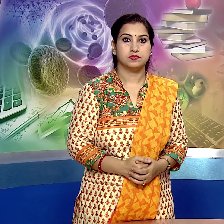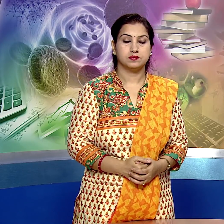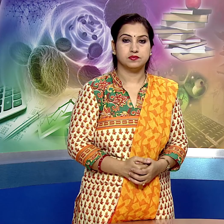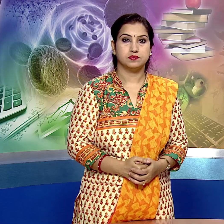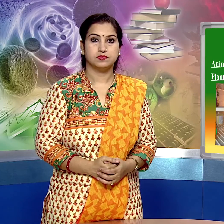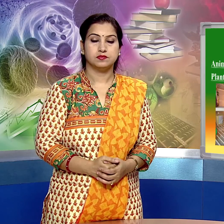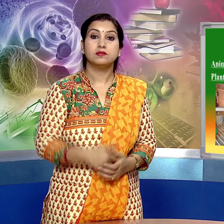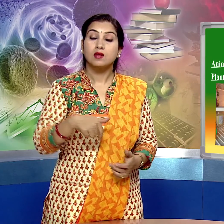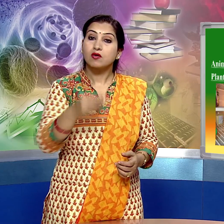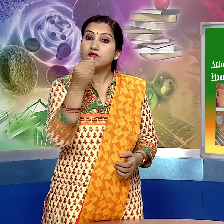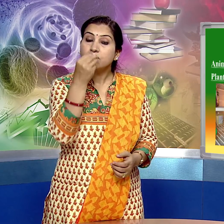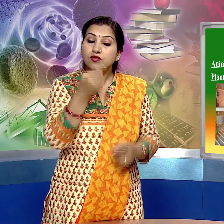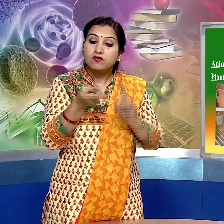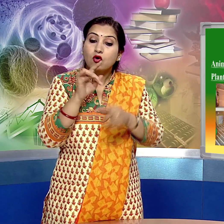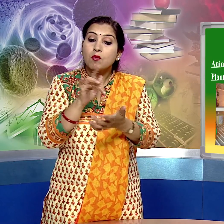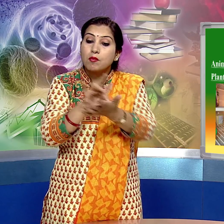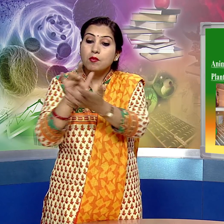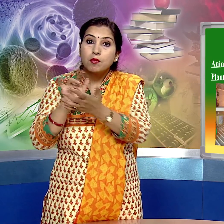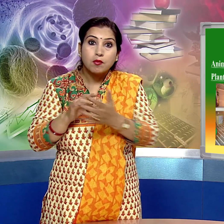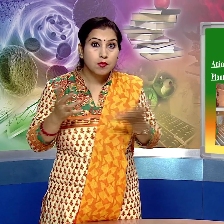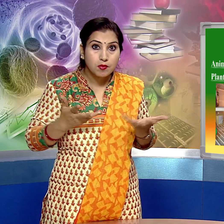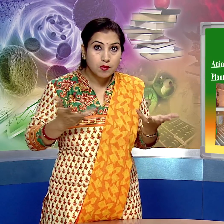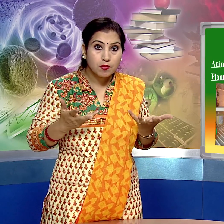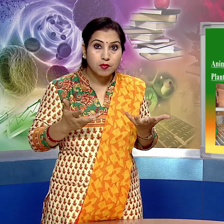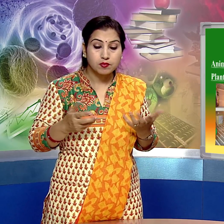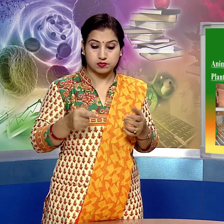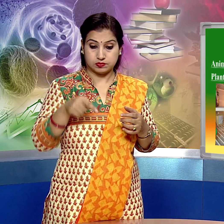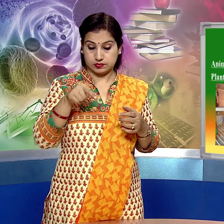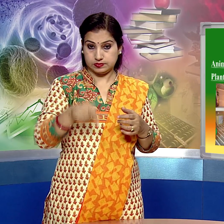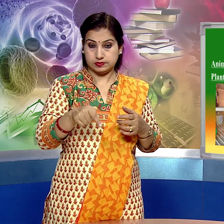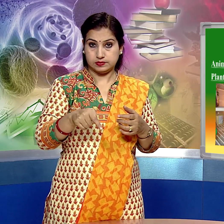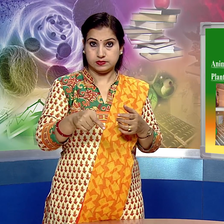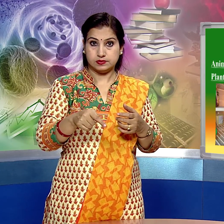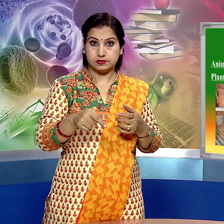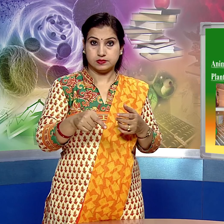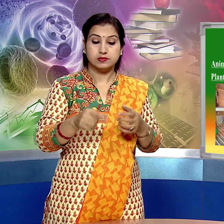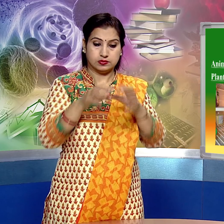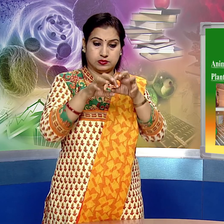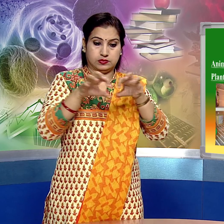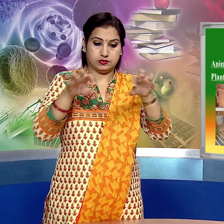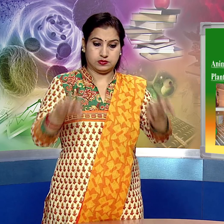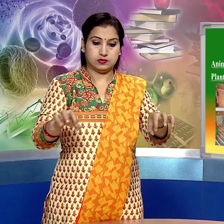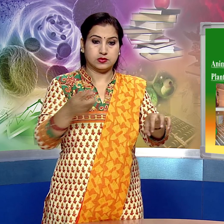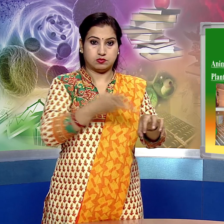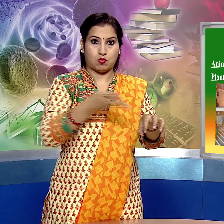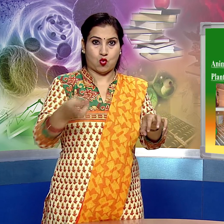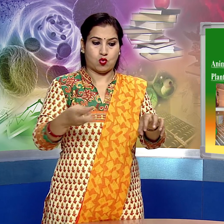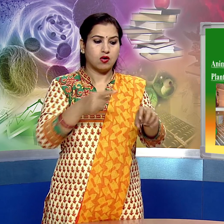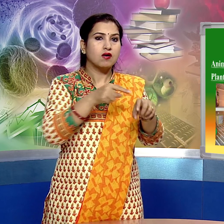The food sources of protein are, it is divided into two sources. One is